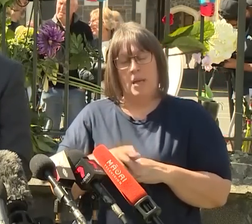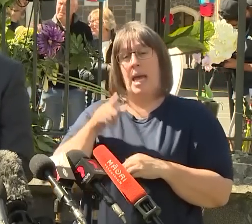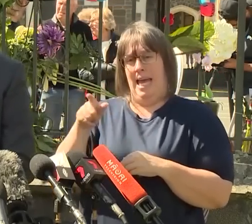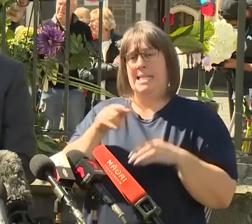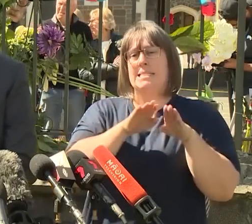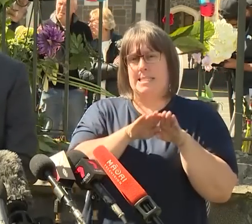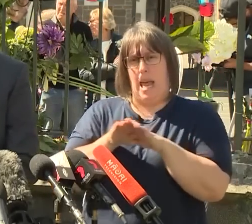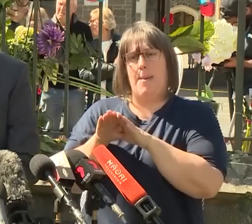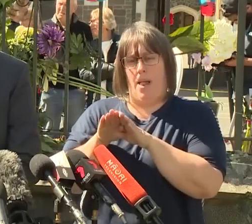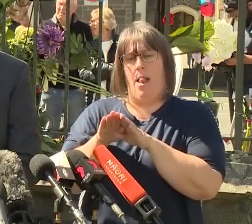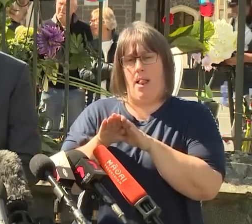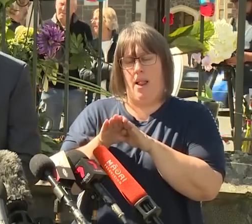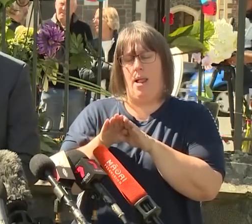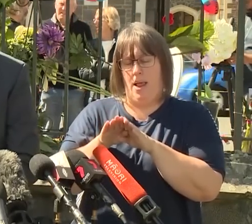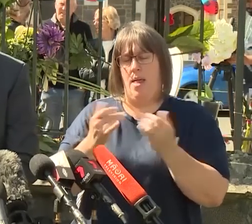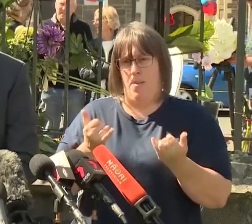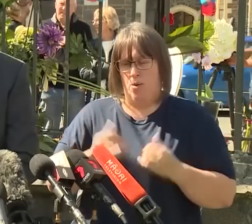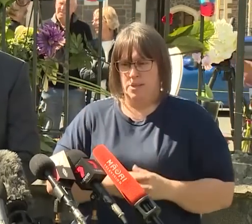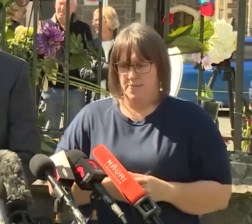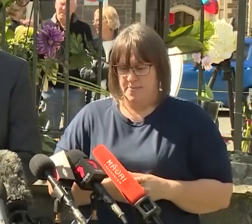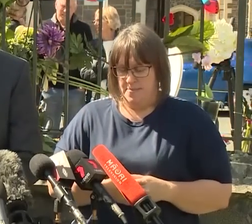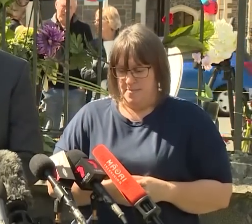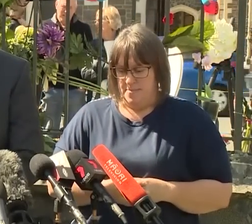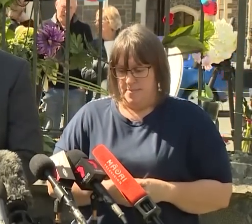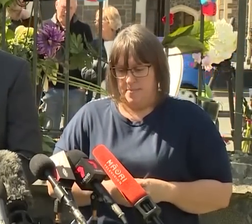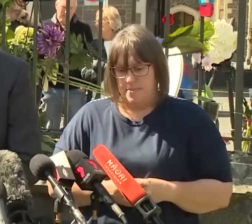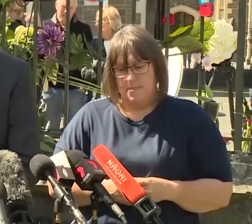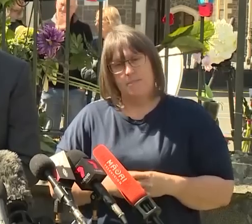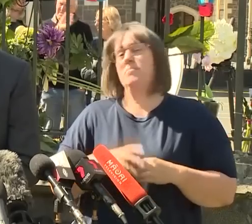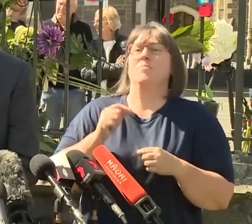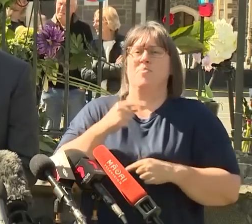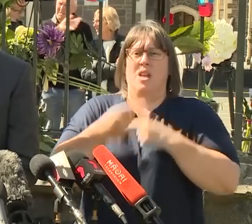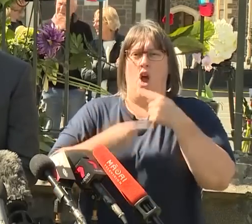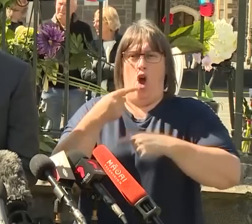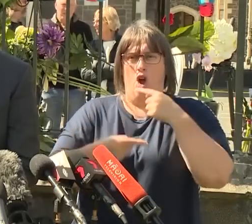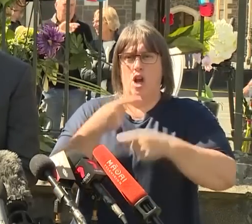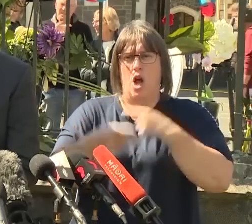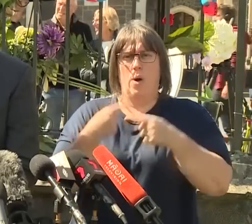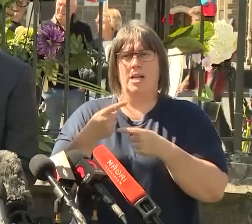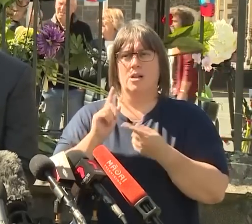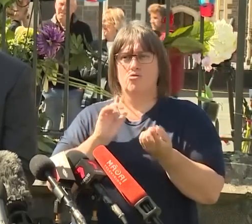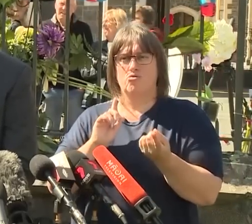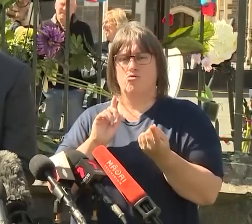stable condition in Auckland. Part of the ongoing response to